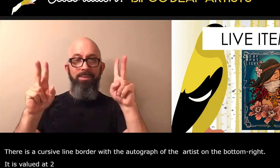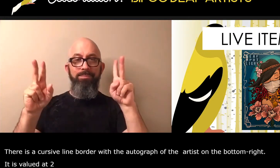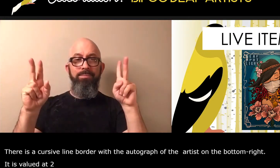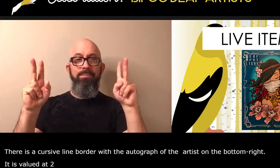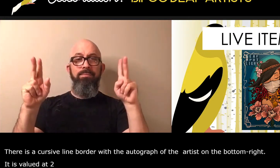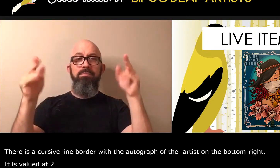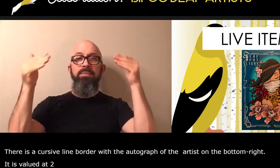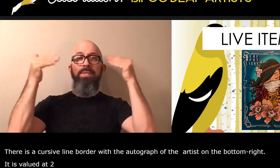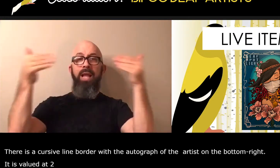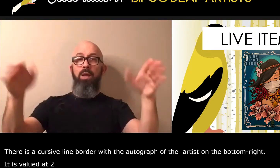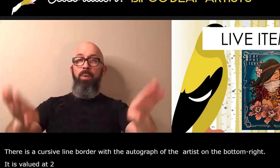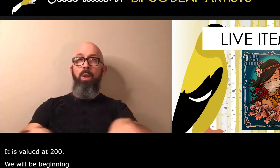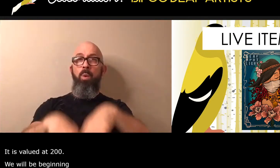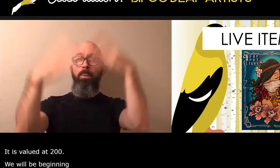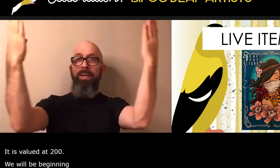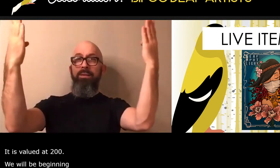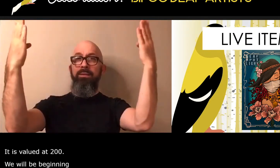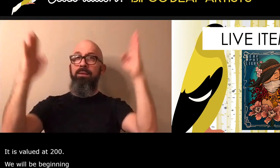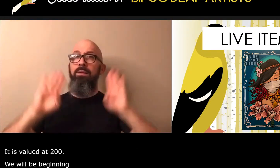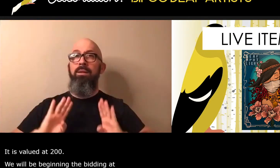$75.